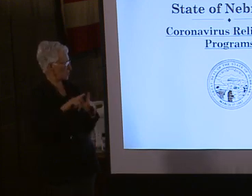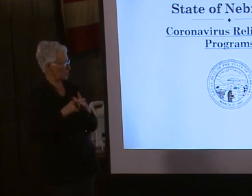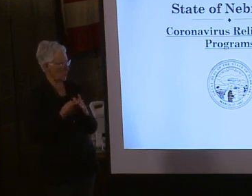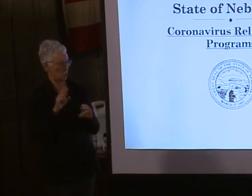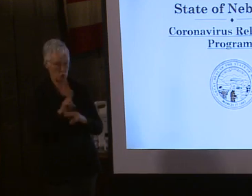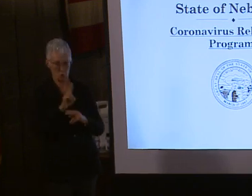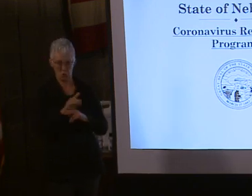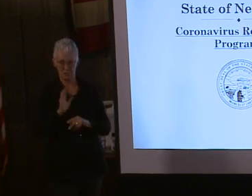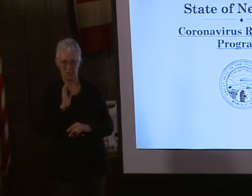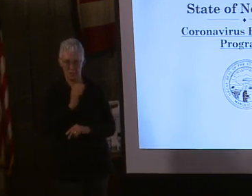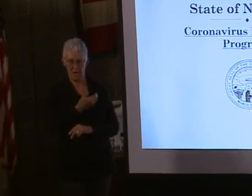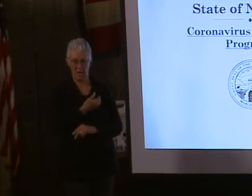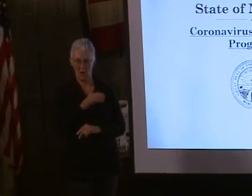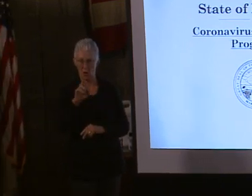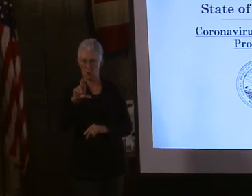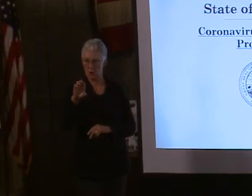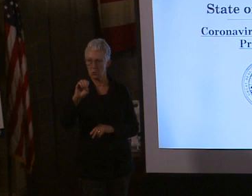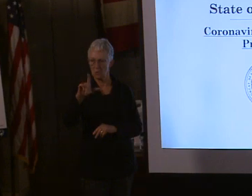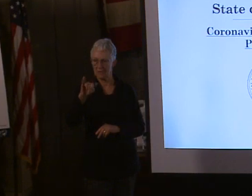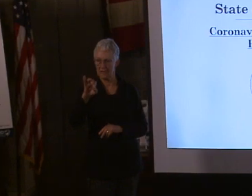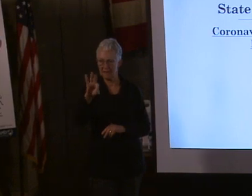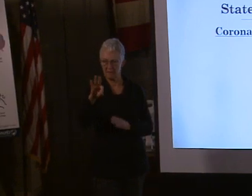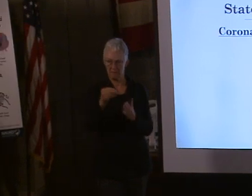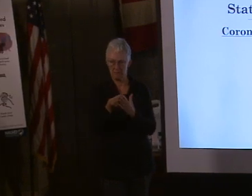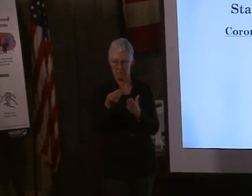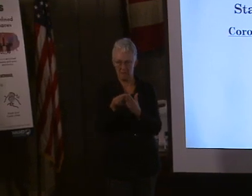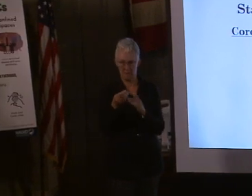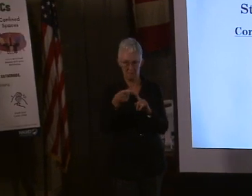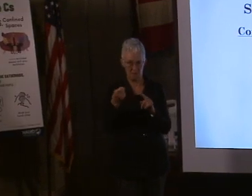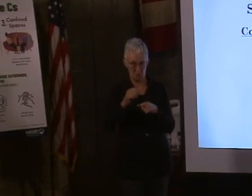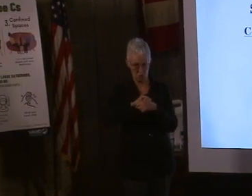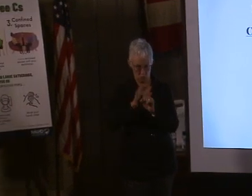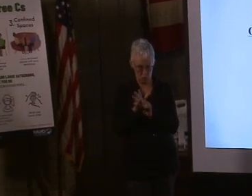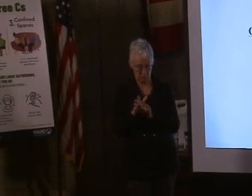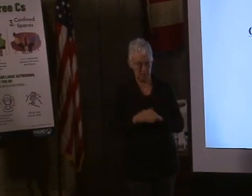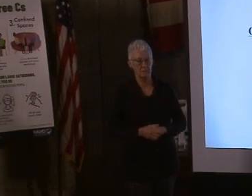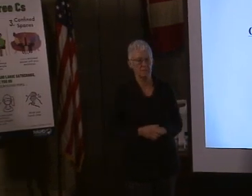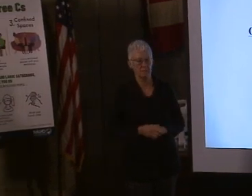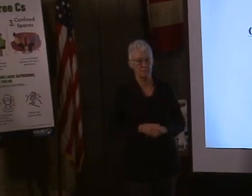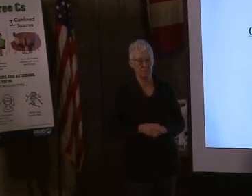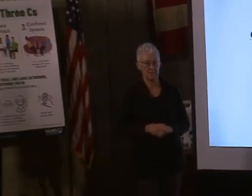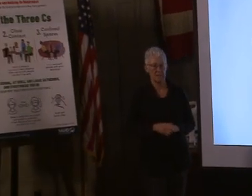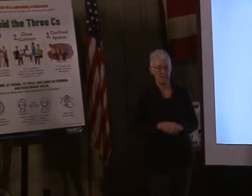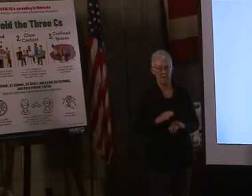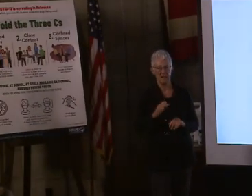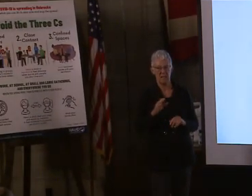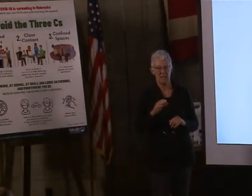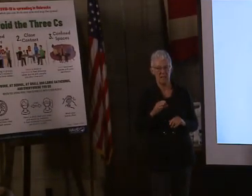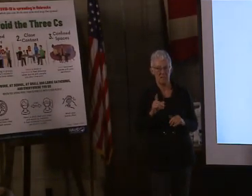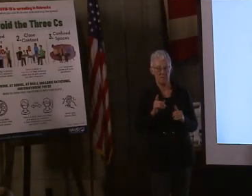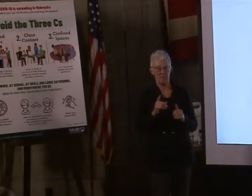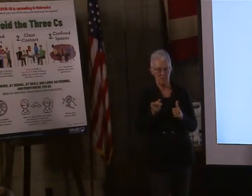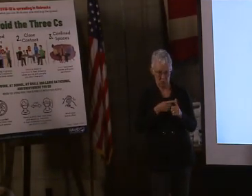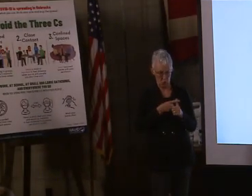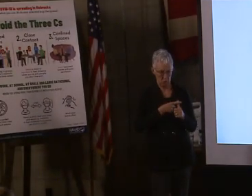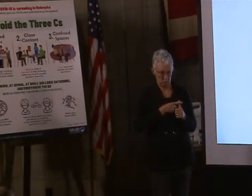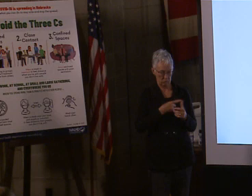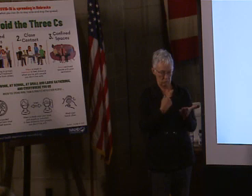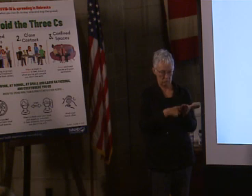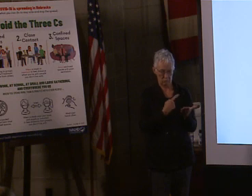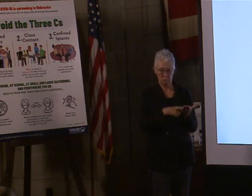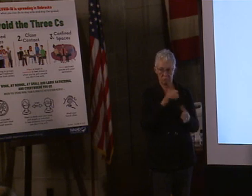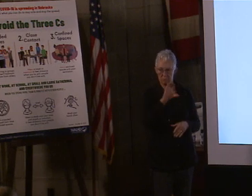fancy coronavirus relief funds, we've got a couple other things we want to talk about first. First of all, October is also